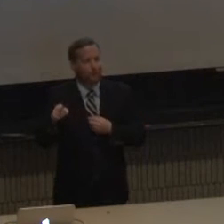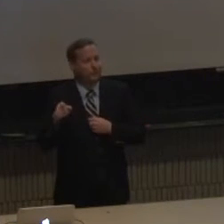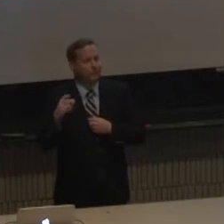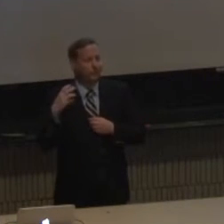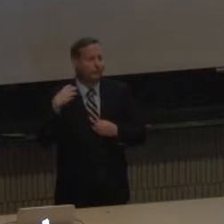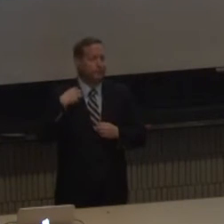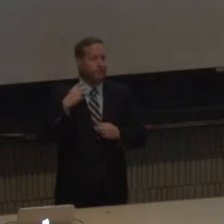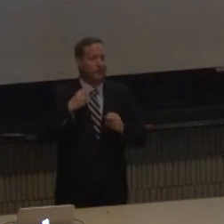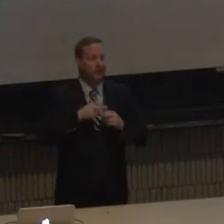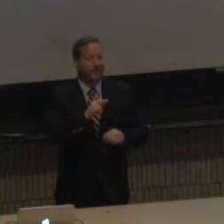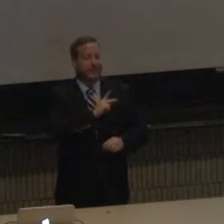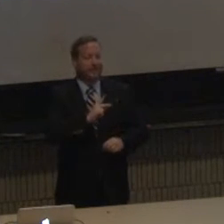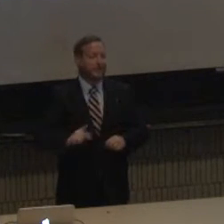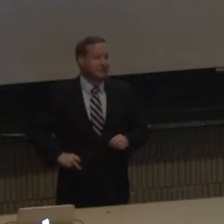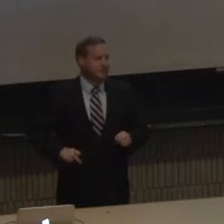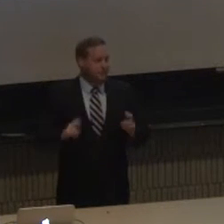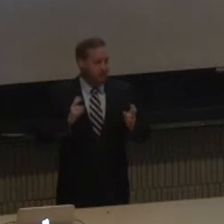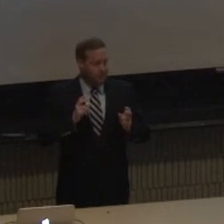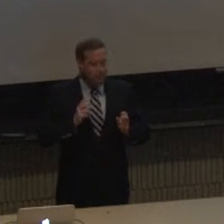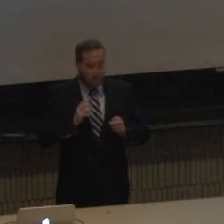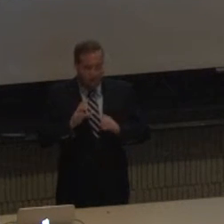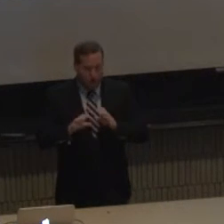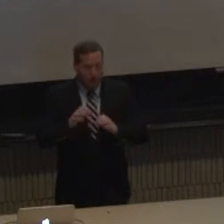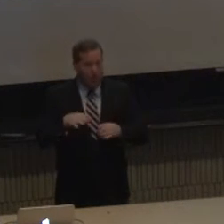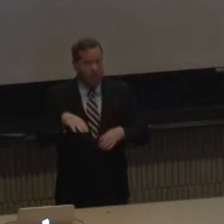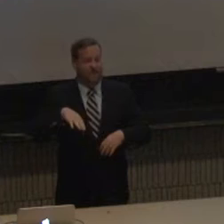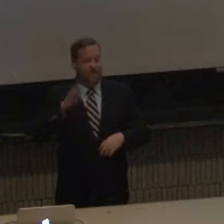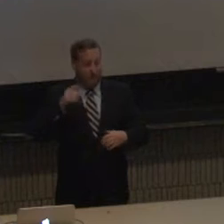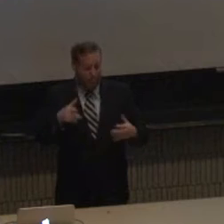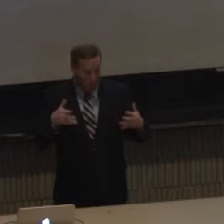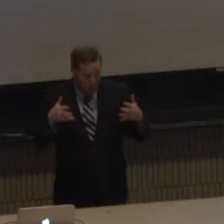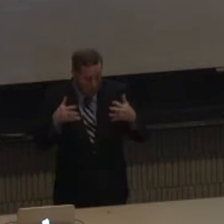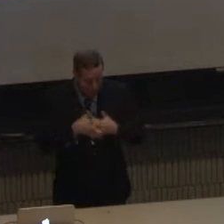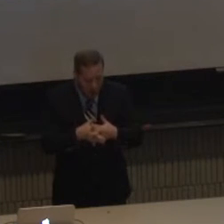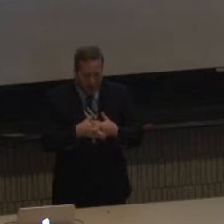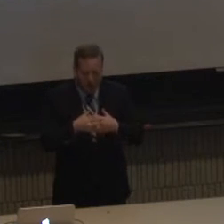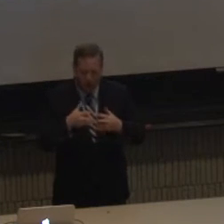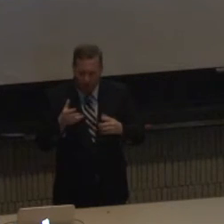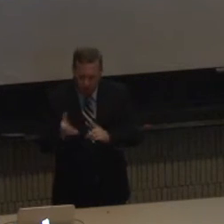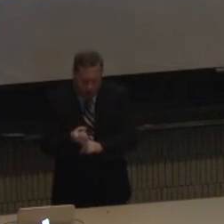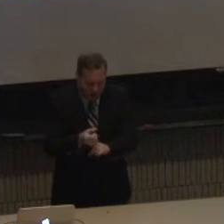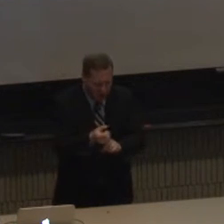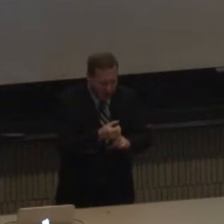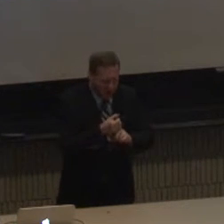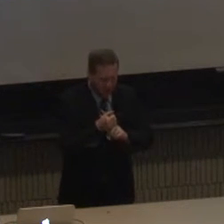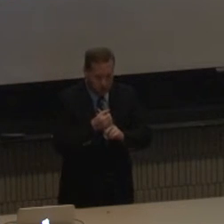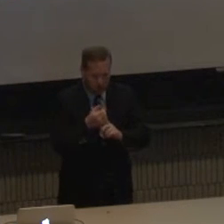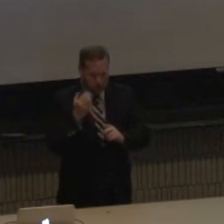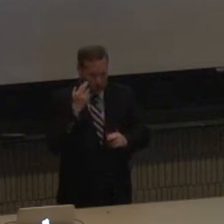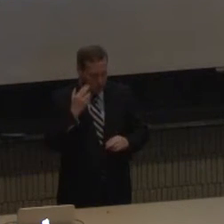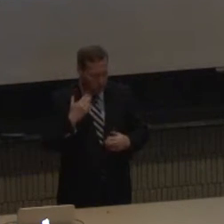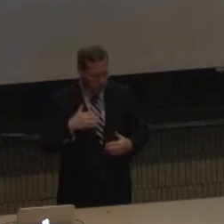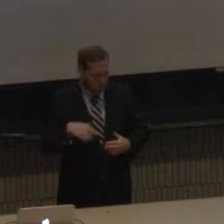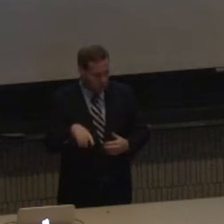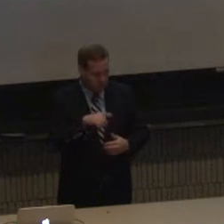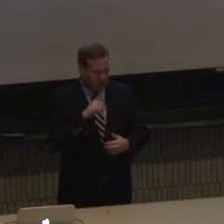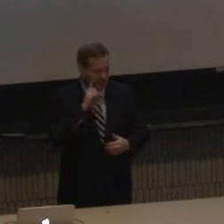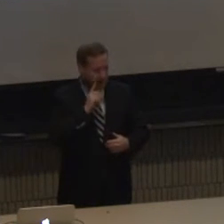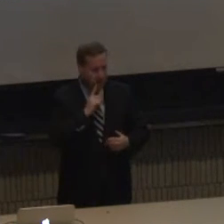peddlers essentially. They were all stuffed into one home. There was a kingpin sort of that had brought all of these